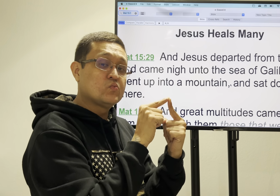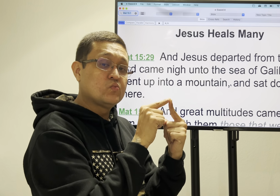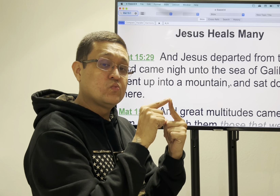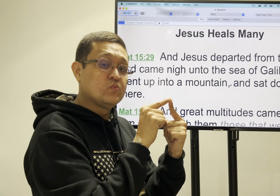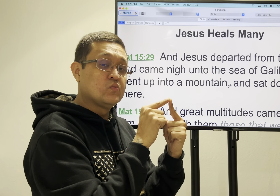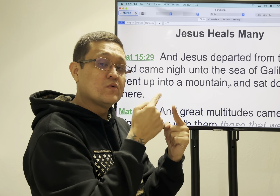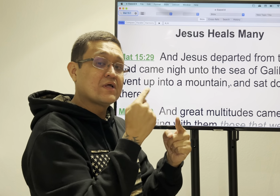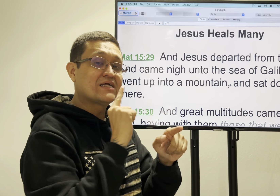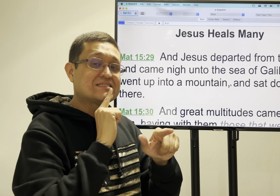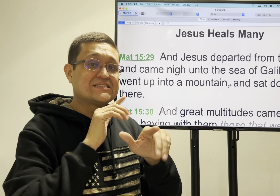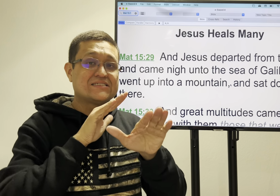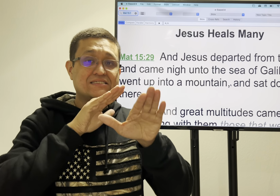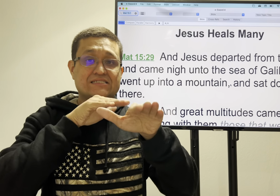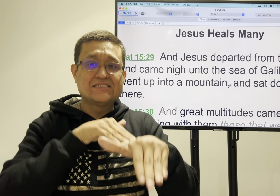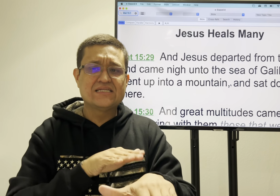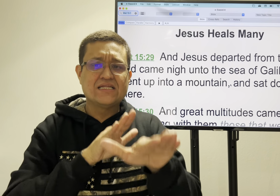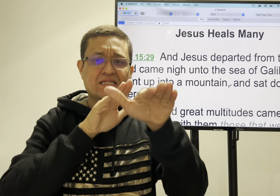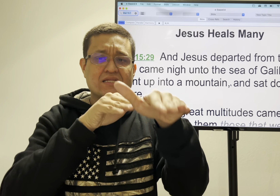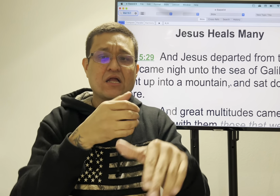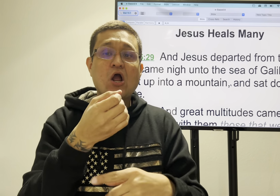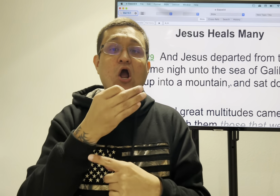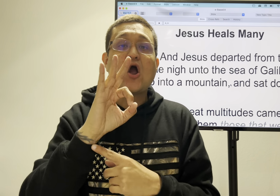and came nigh unto the sea